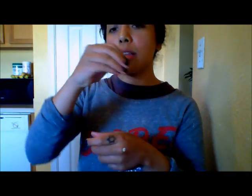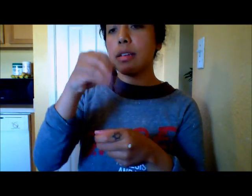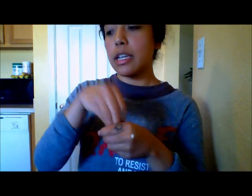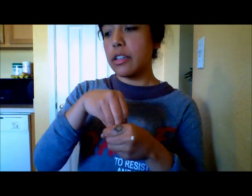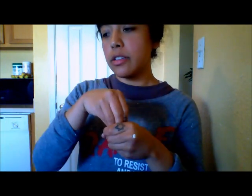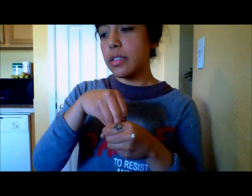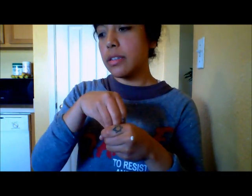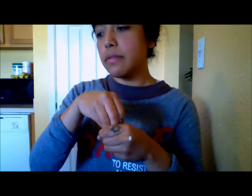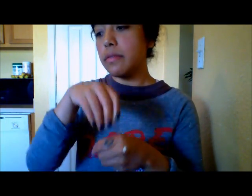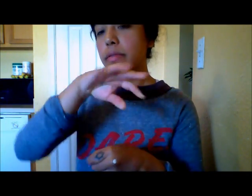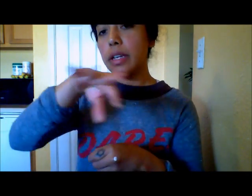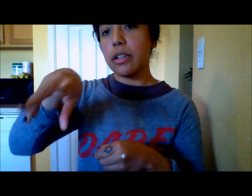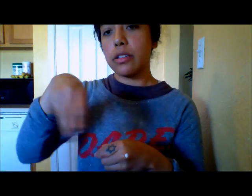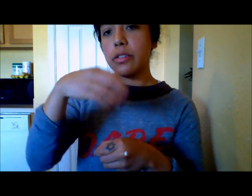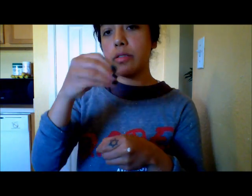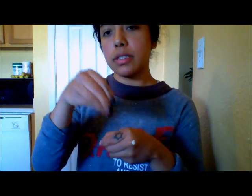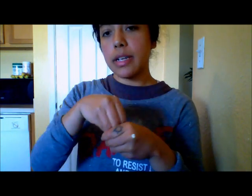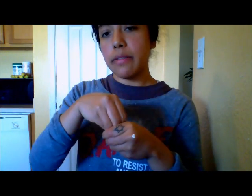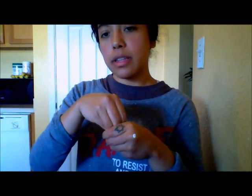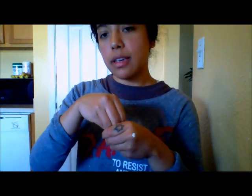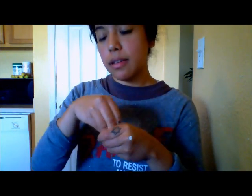All inclusive includes everything.